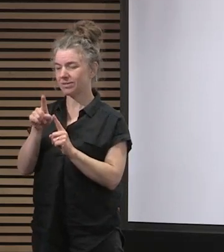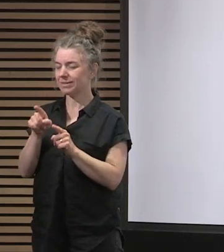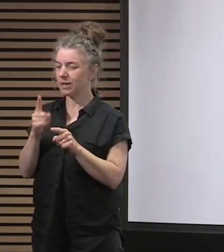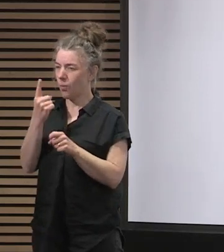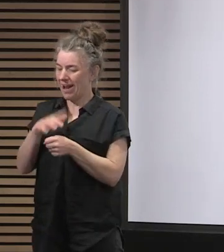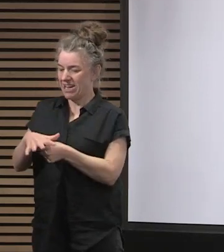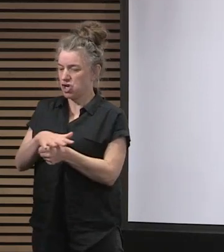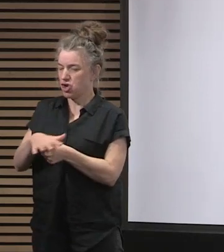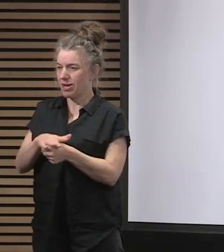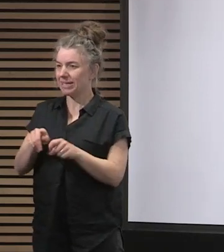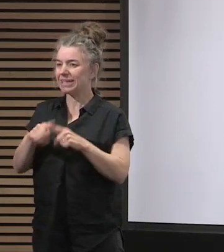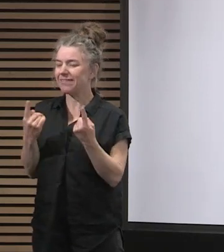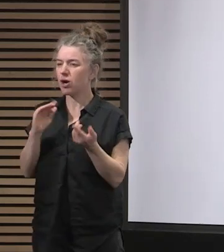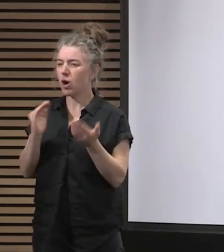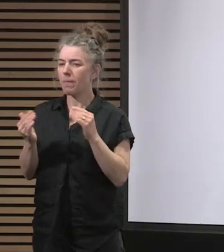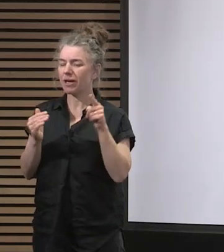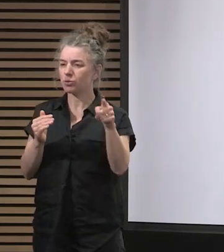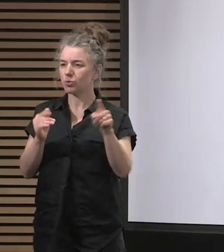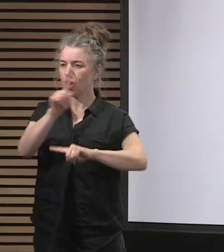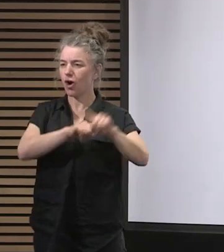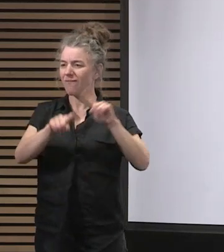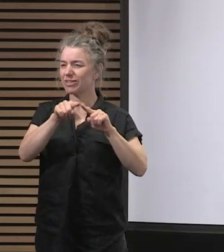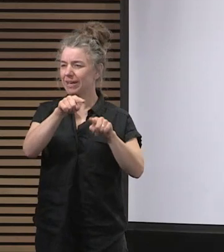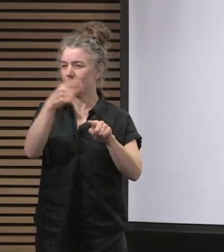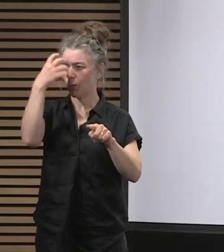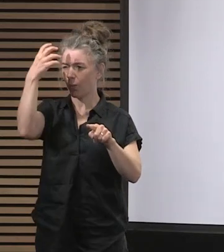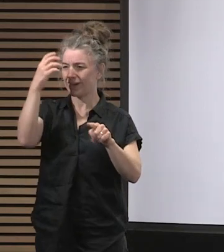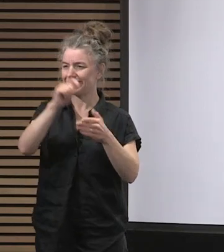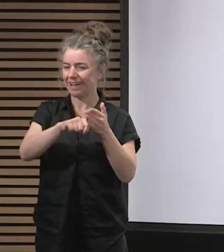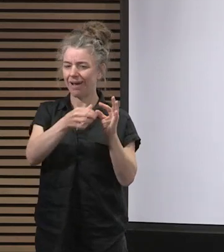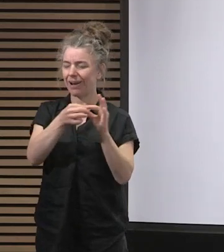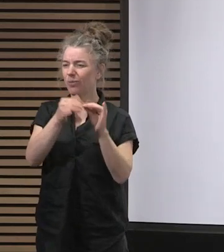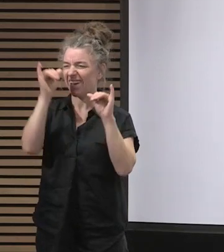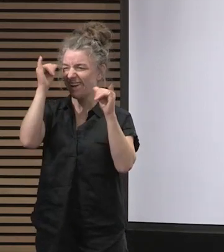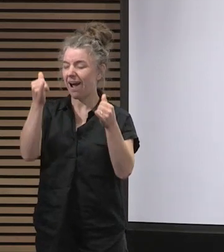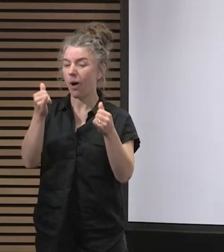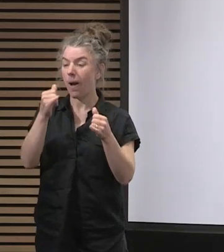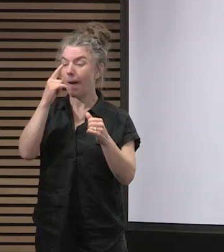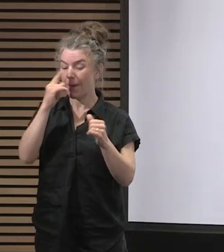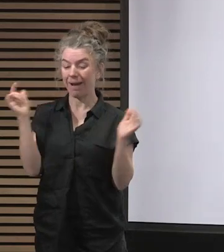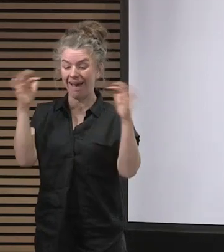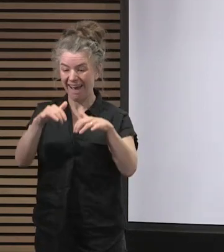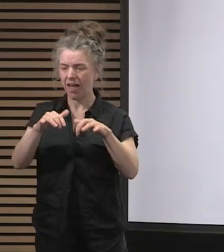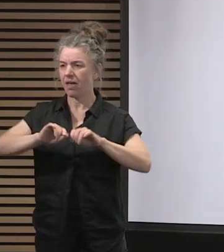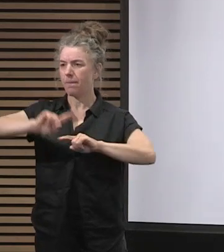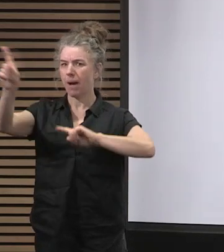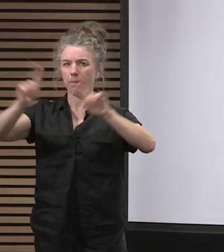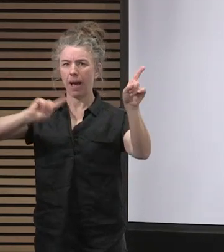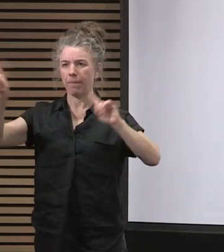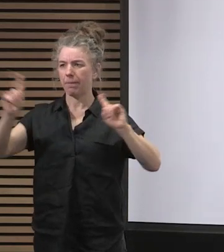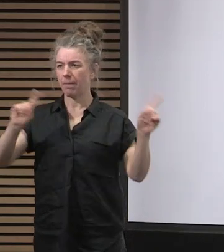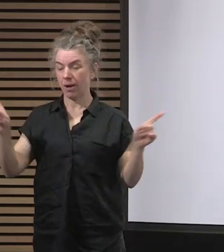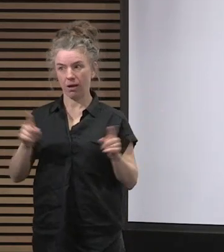from, for example, the Hereford Cattle Conference down in Queenstown, where people dispersed around the country. It's much more difficult to contact, trace